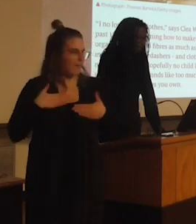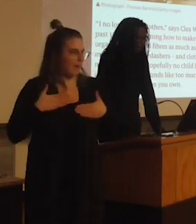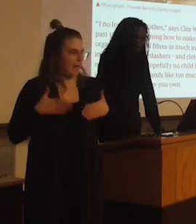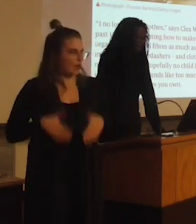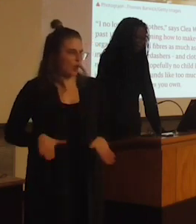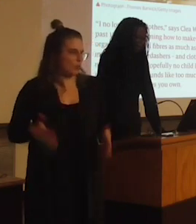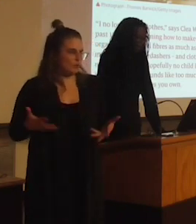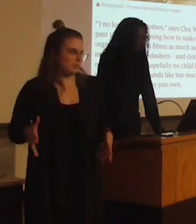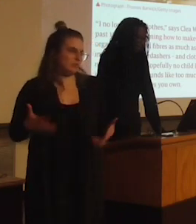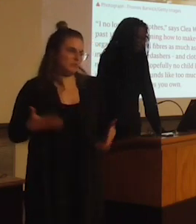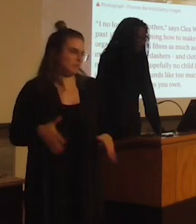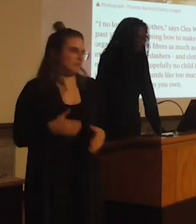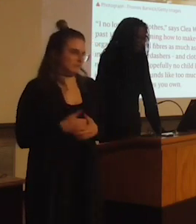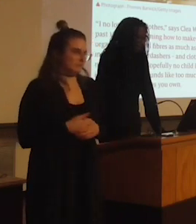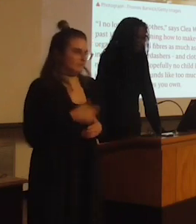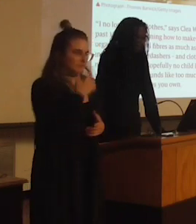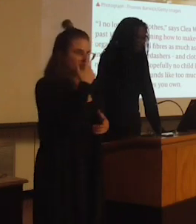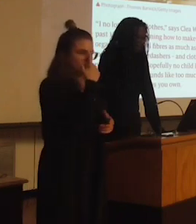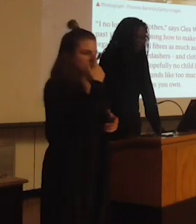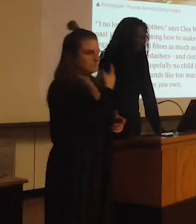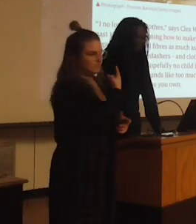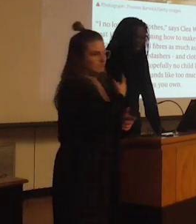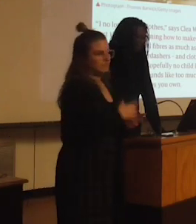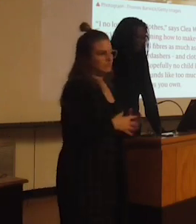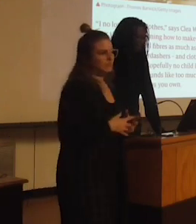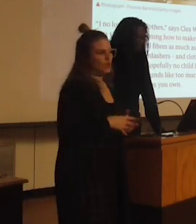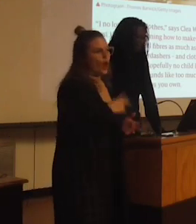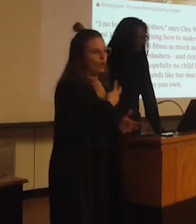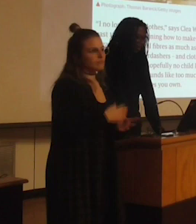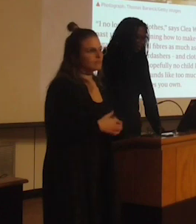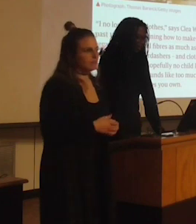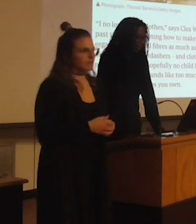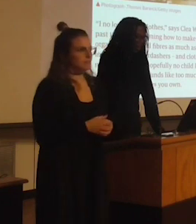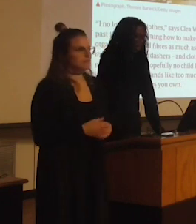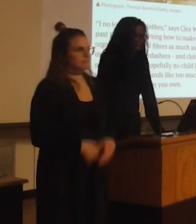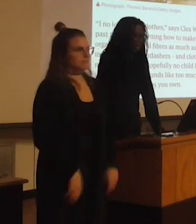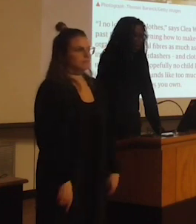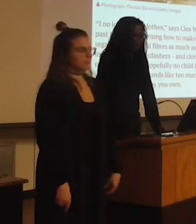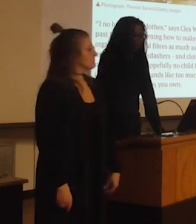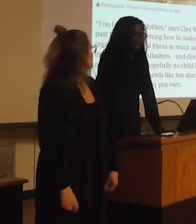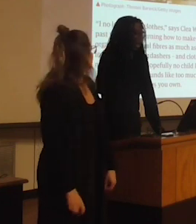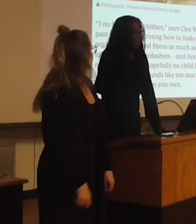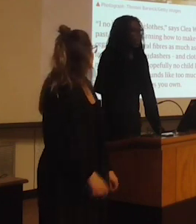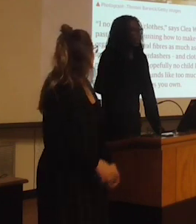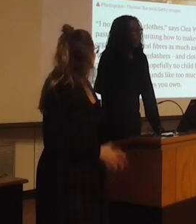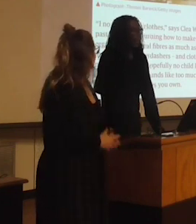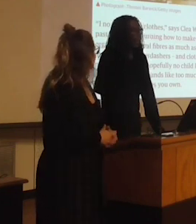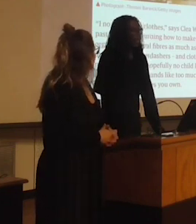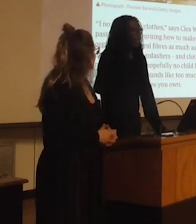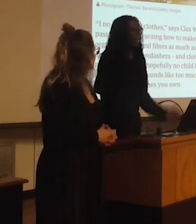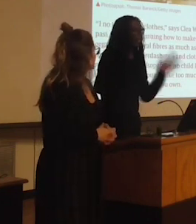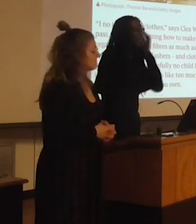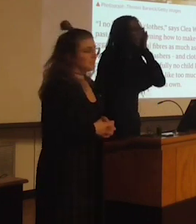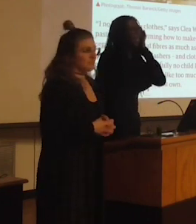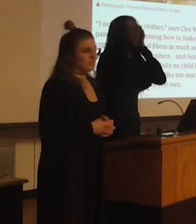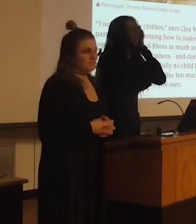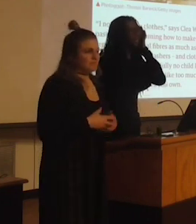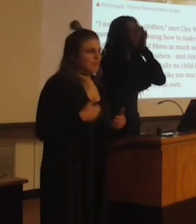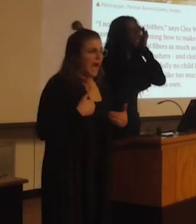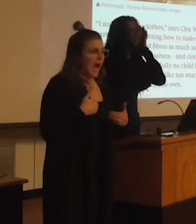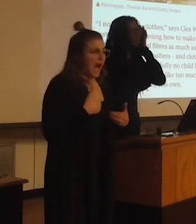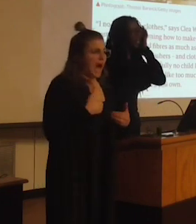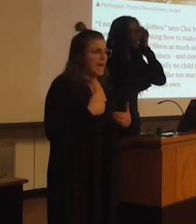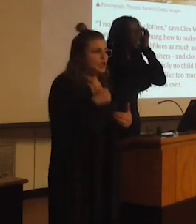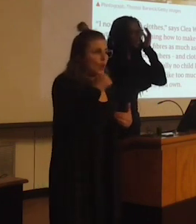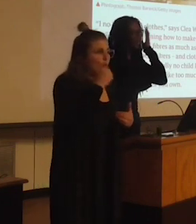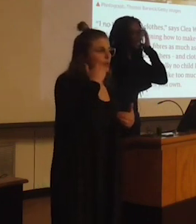Clea Whitley, 33, from London. I've spent the past 11 months learning how to make them myself. I don't know anybody. Like, people say, oh,